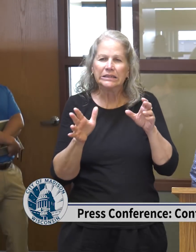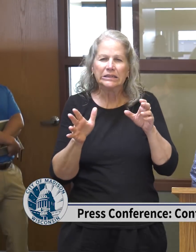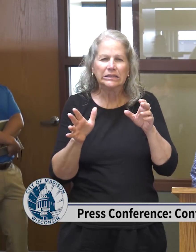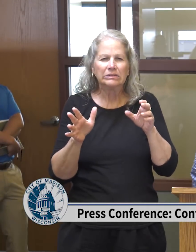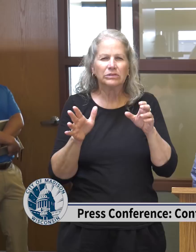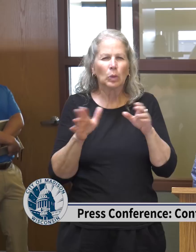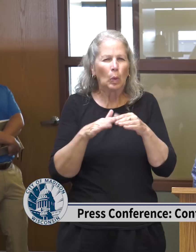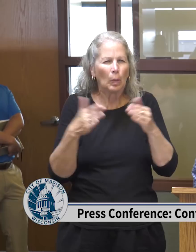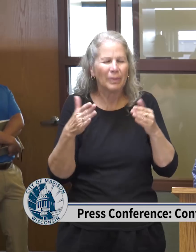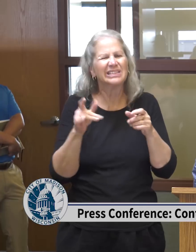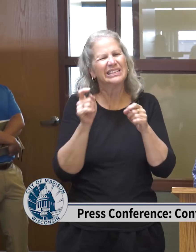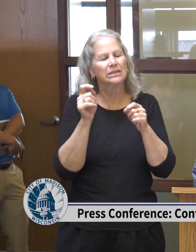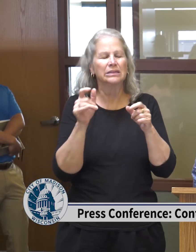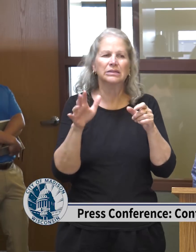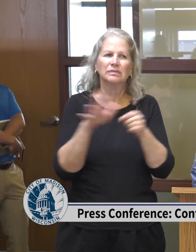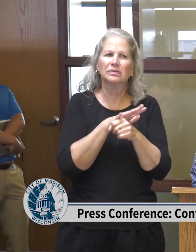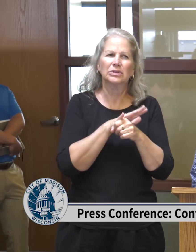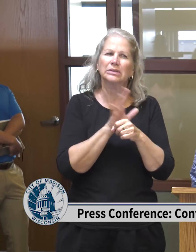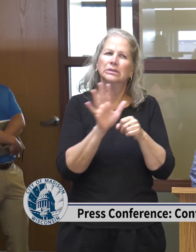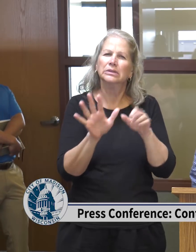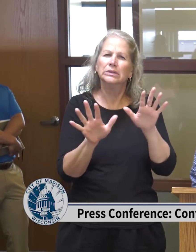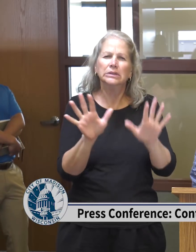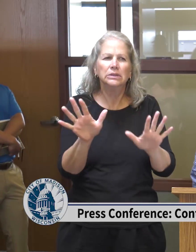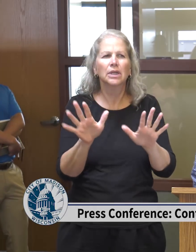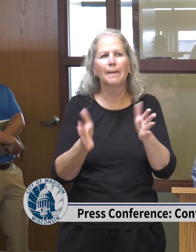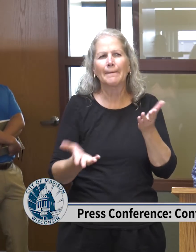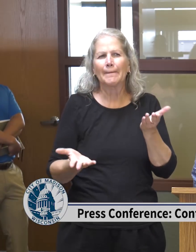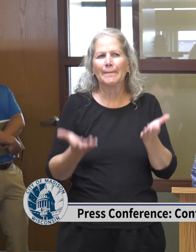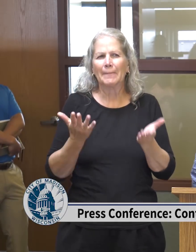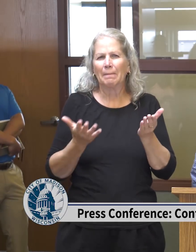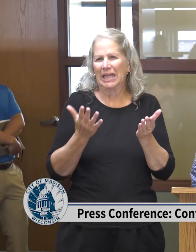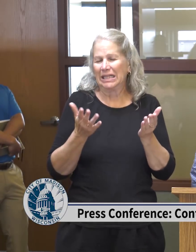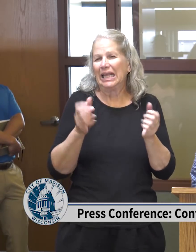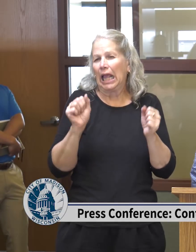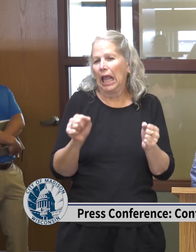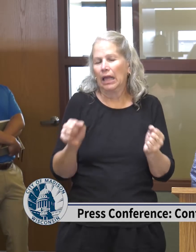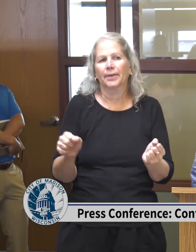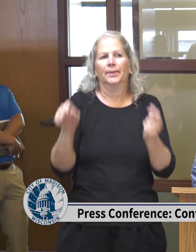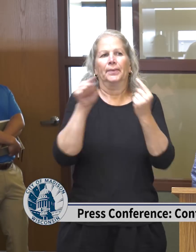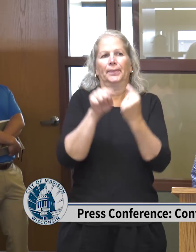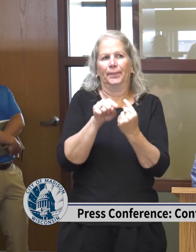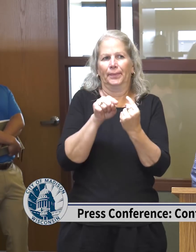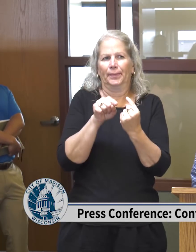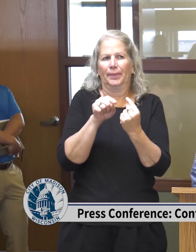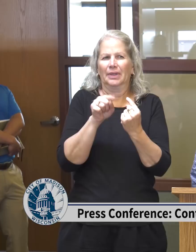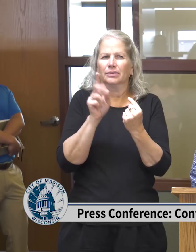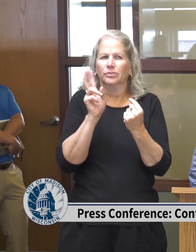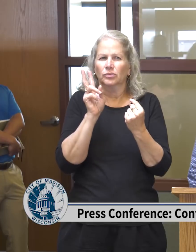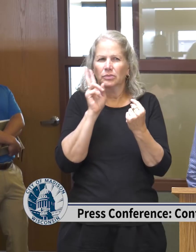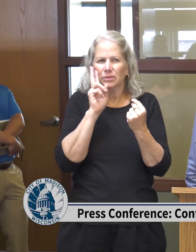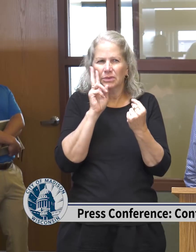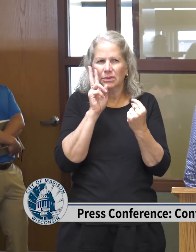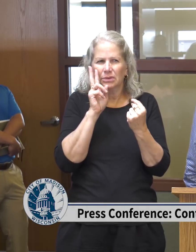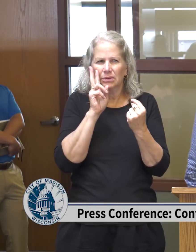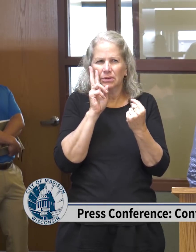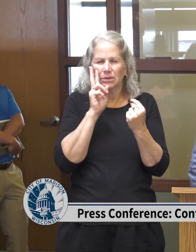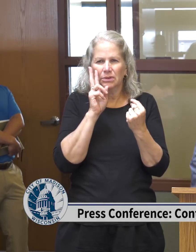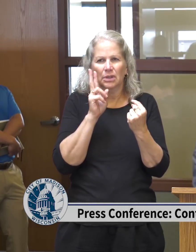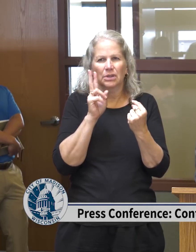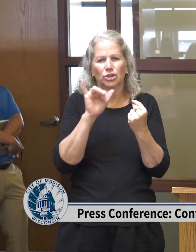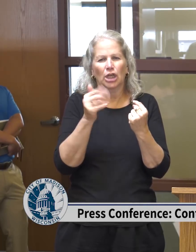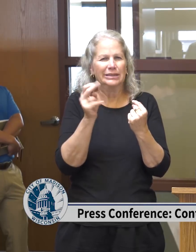is a possibility of opening one lane in each direction, like we had just before the closure.